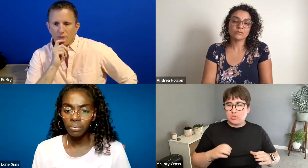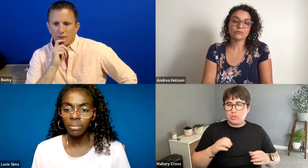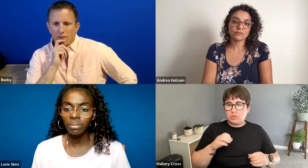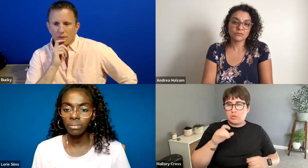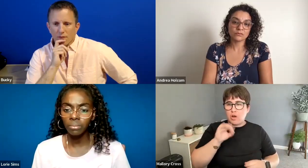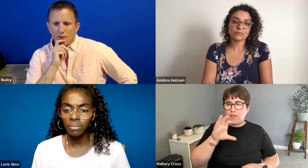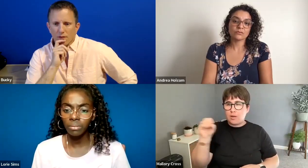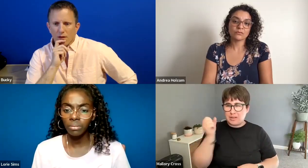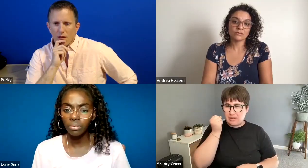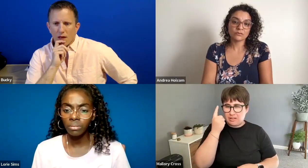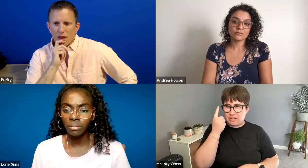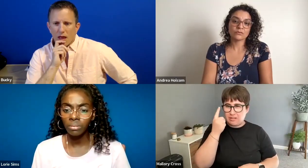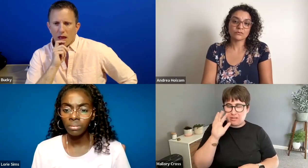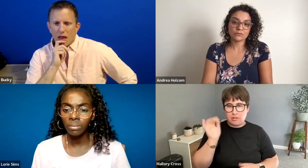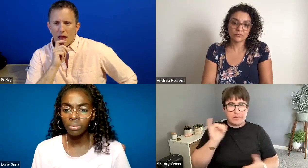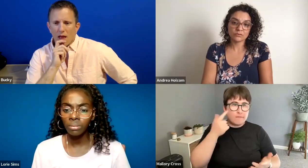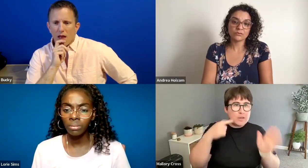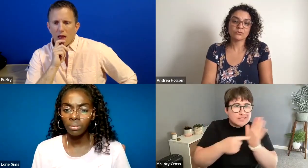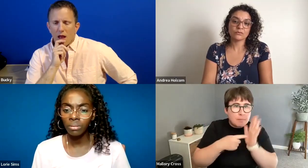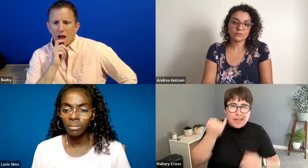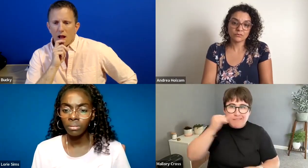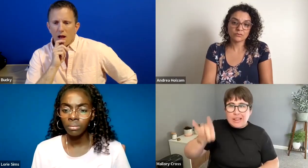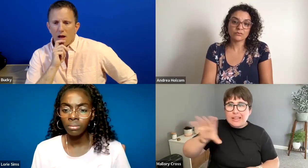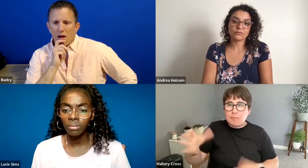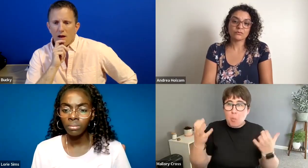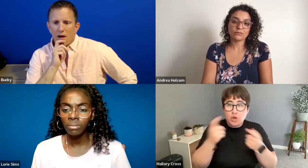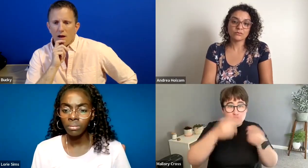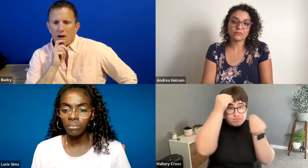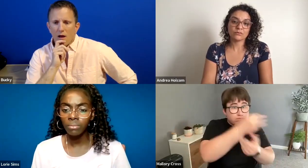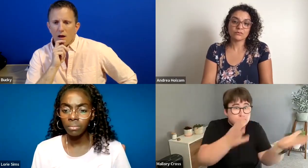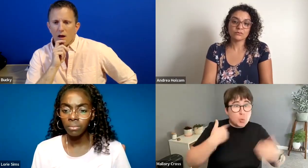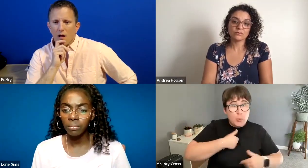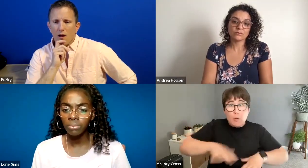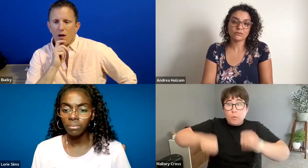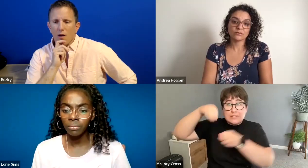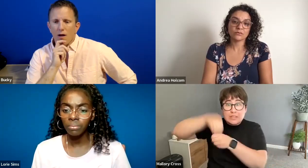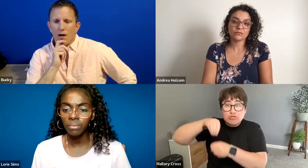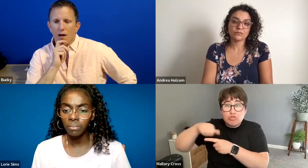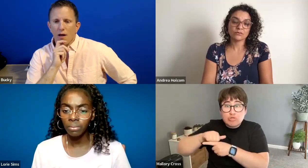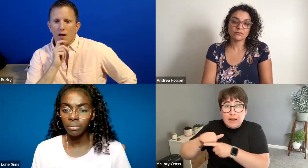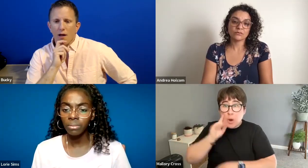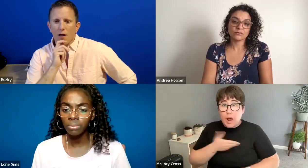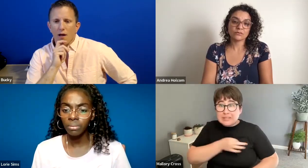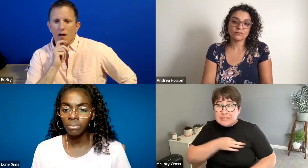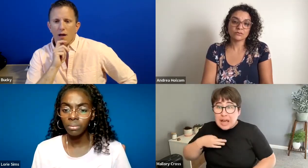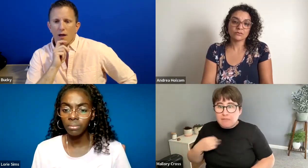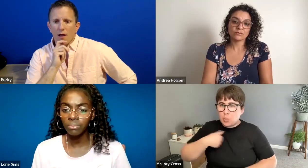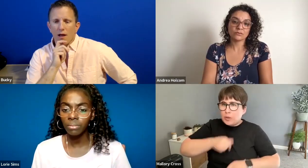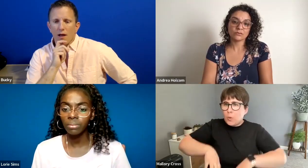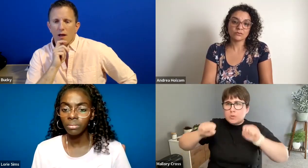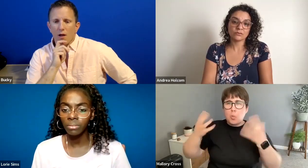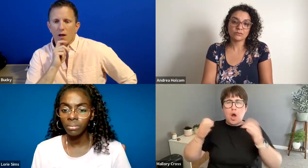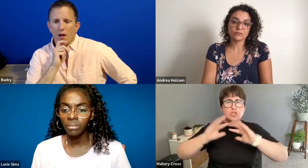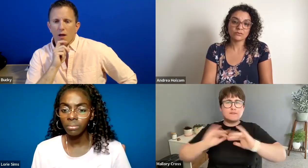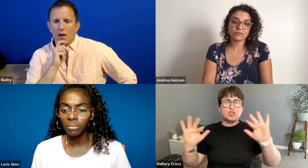explanation, which sort of came across as an excuse to his consumers. So basically, if Linguabee wanted to let everybody know that